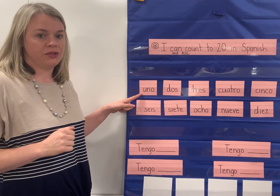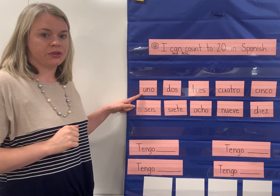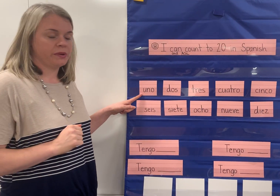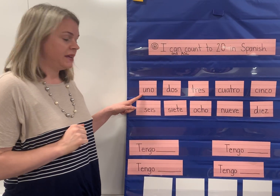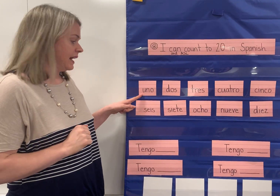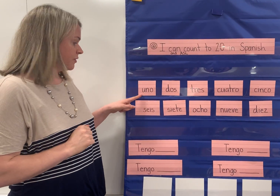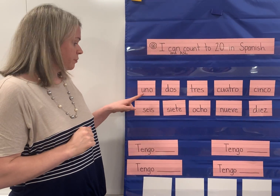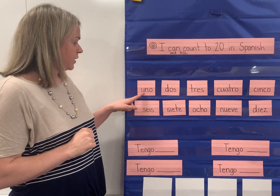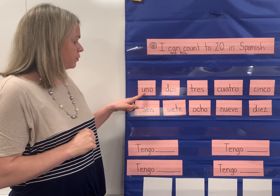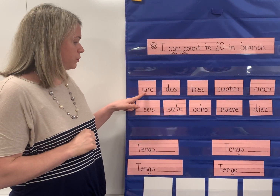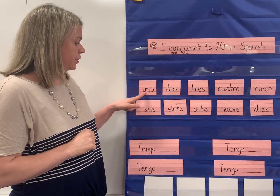to repeat after me. 1,